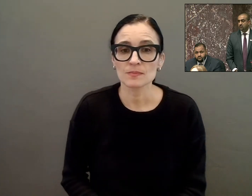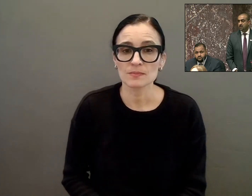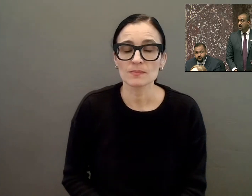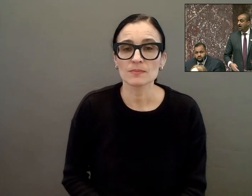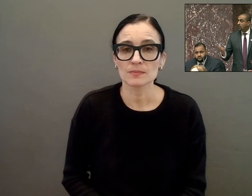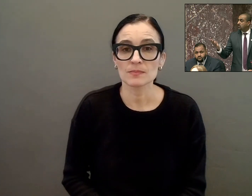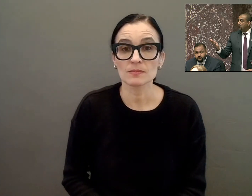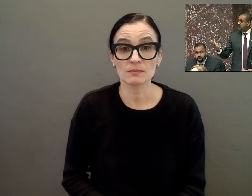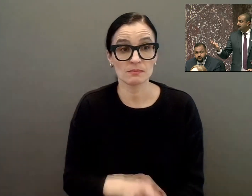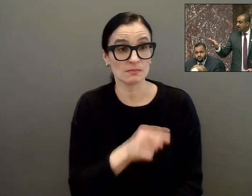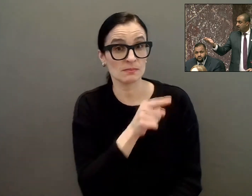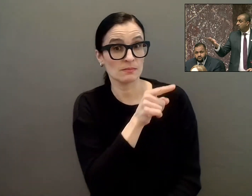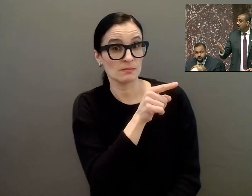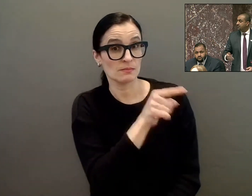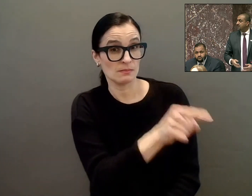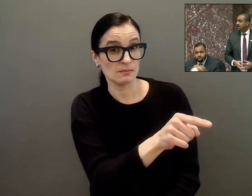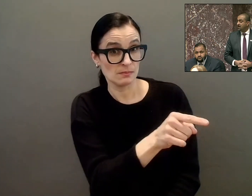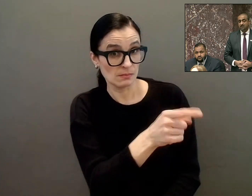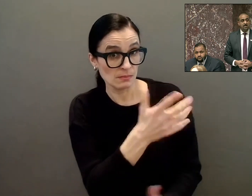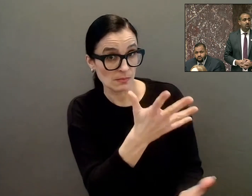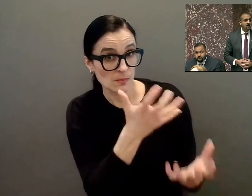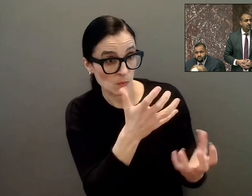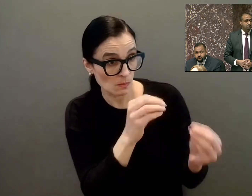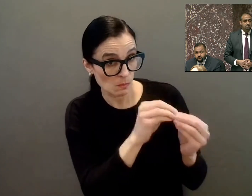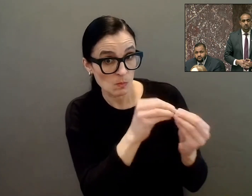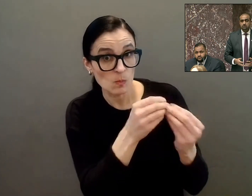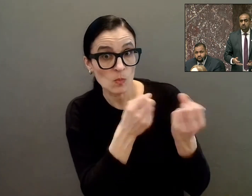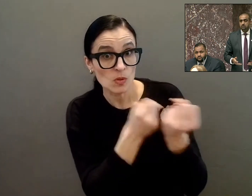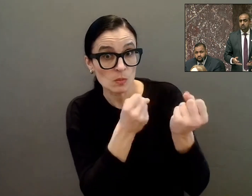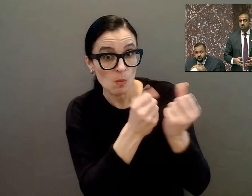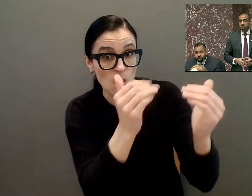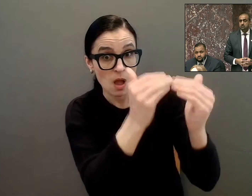in our community, I would welcome a letter.